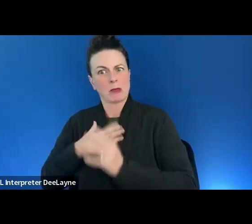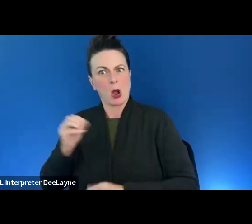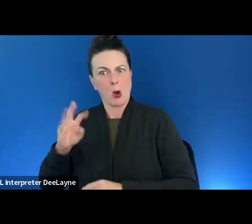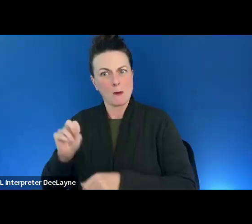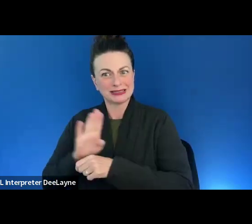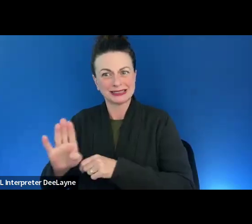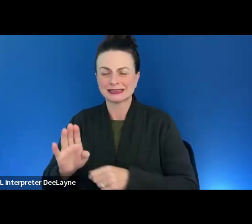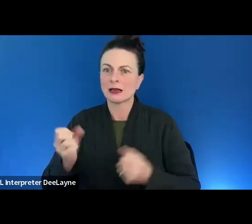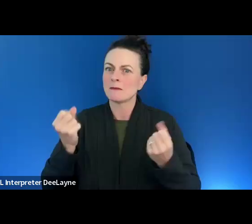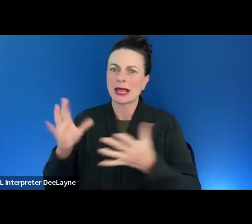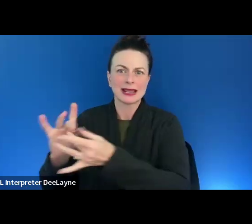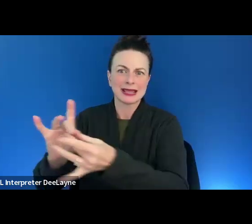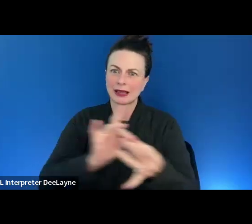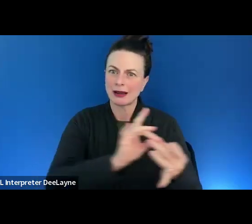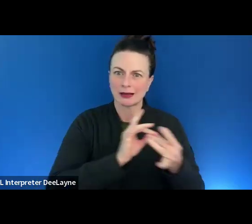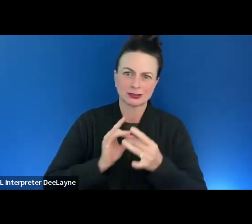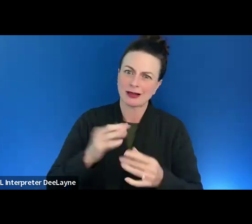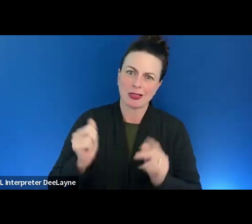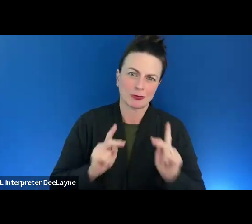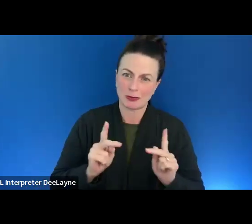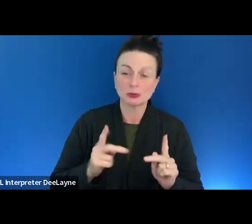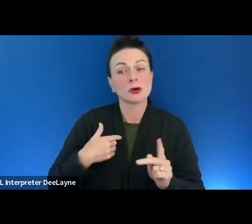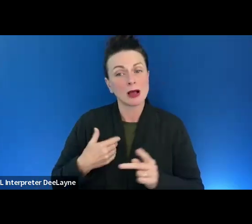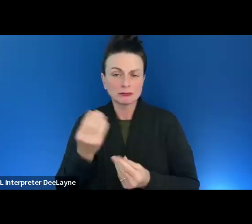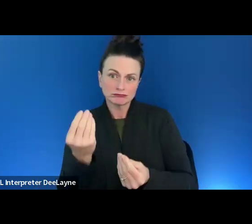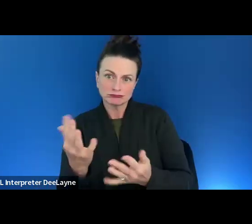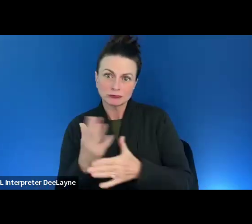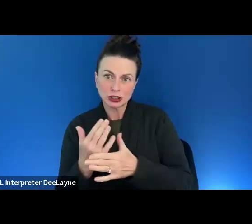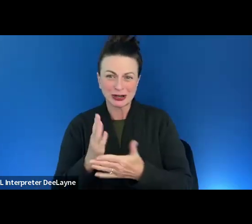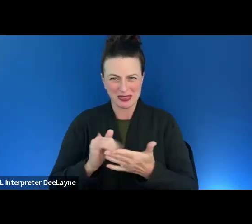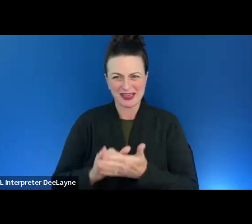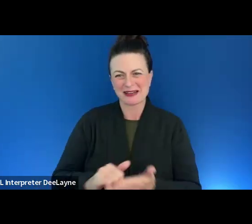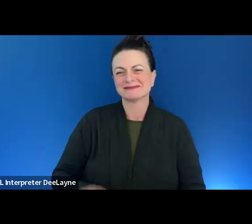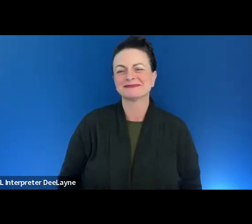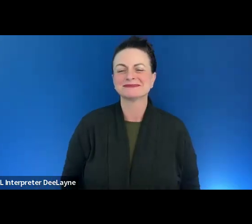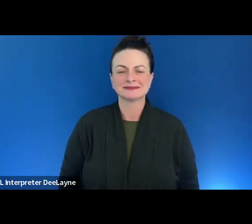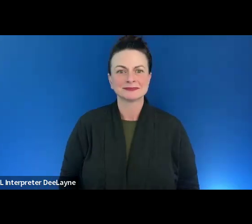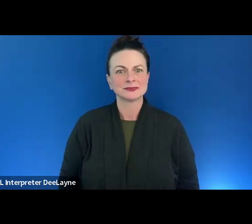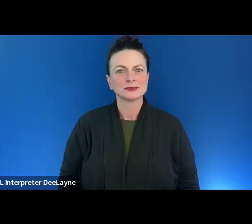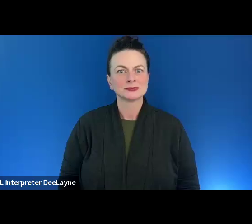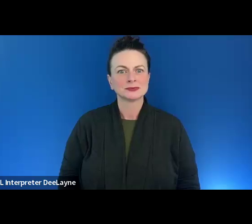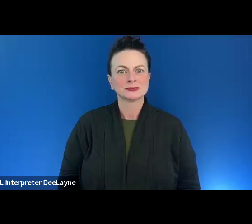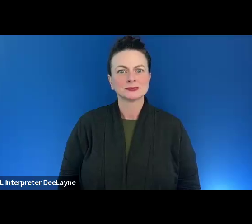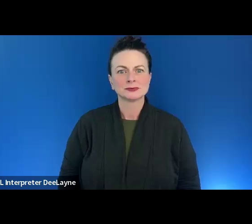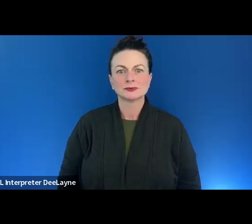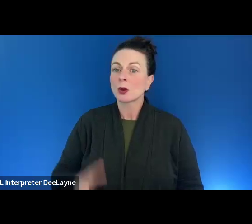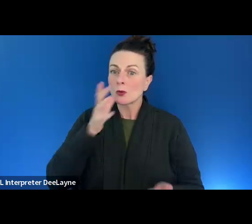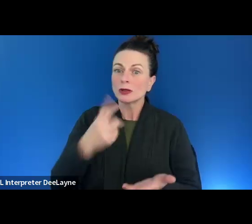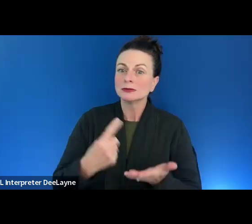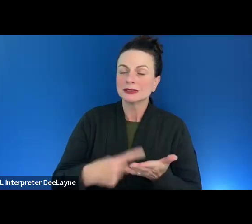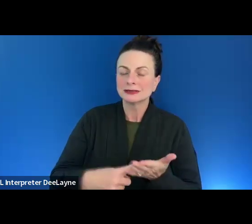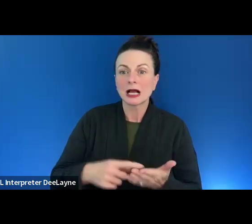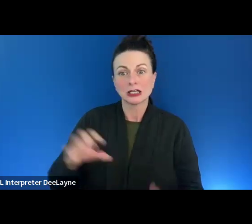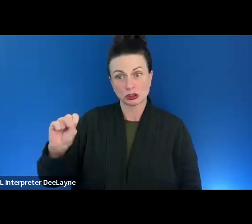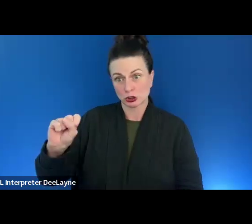was from a lot of connections I made with other individuals. So I hope to share some of that with you today. We are going to talk a little bit more about how